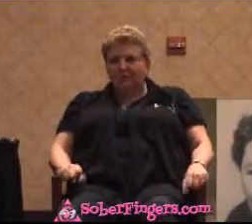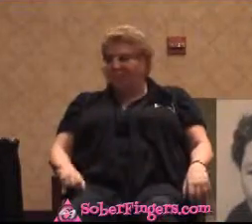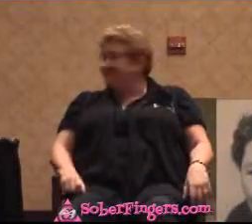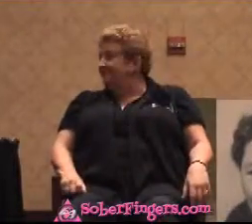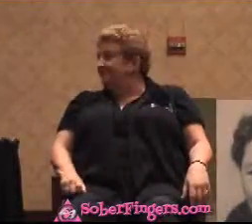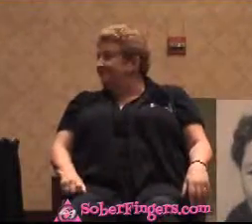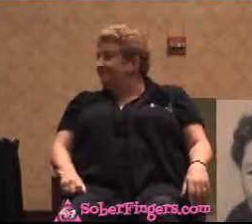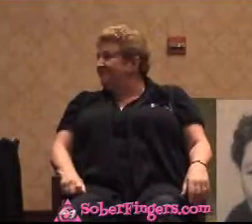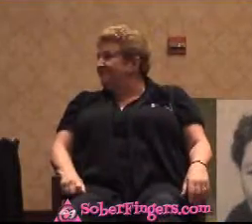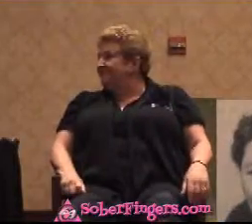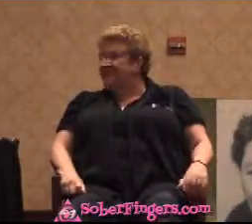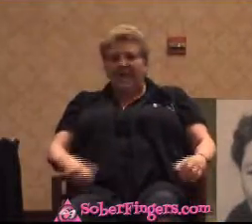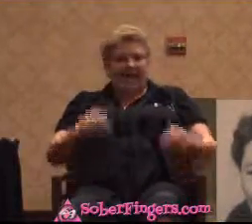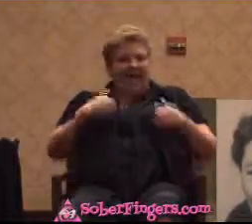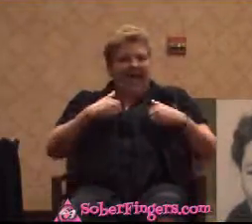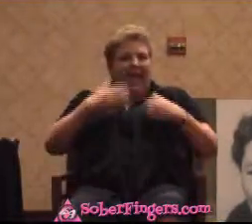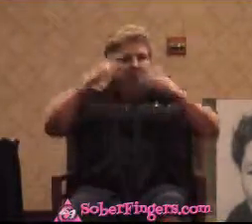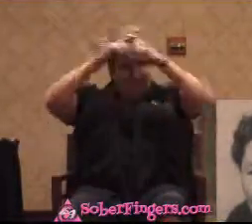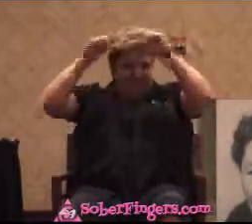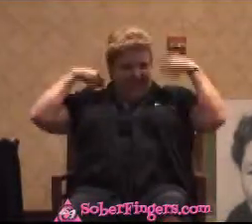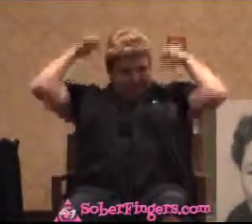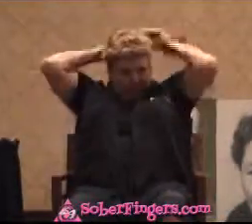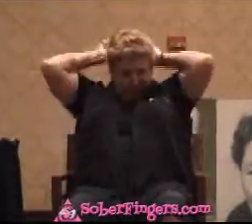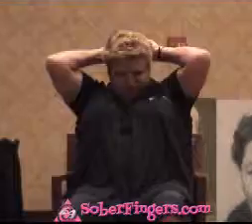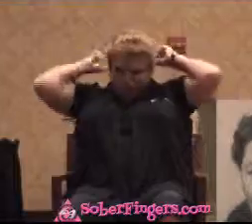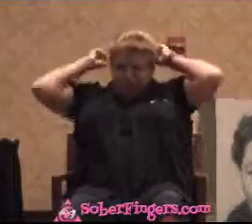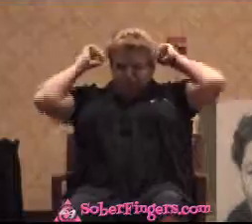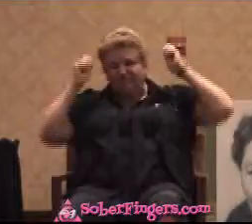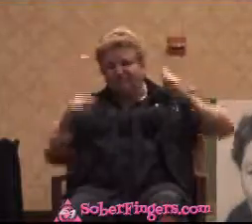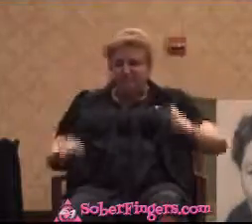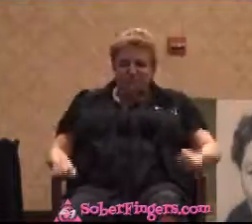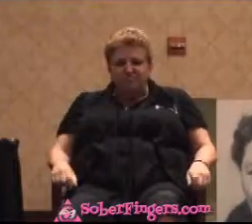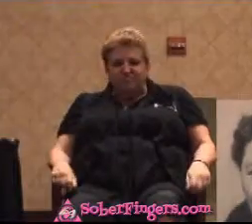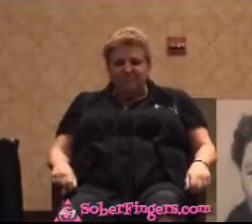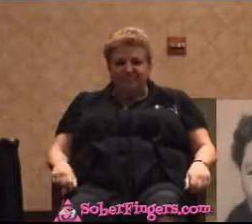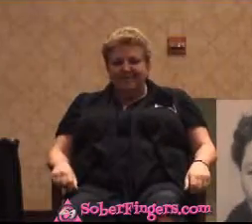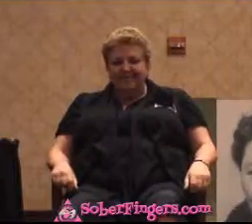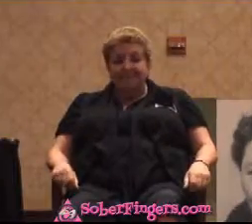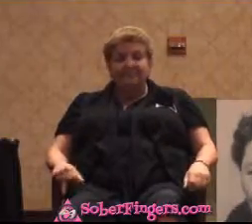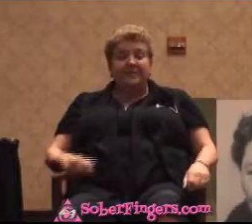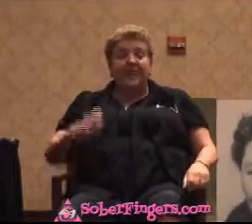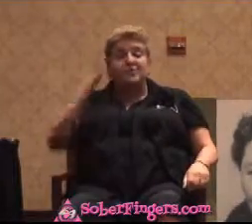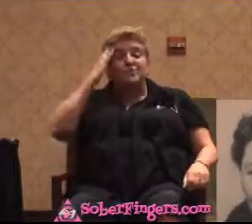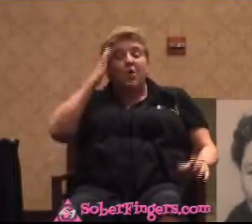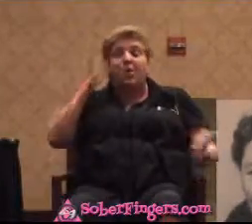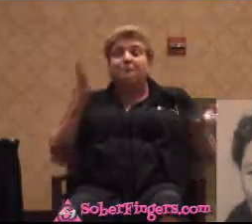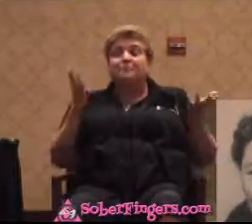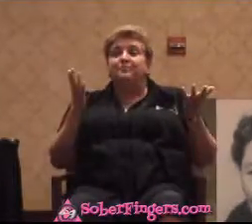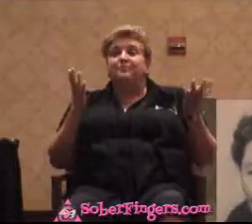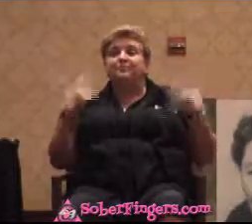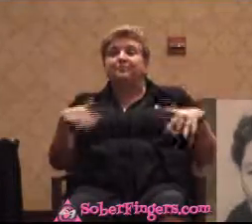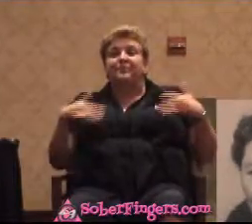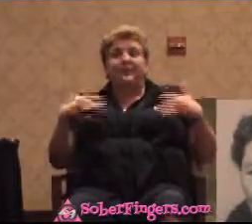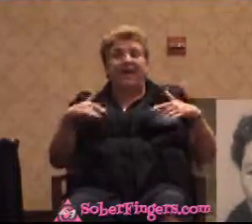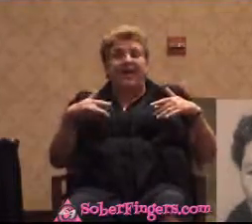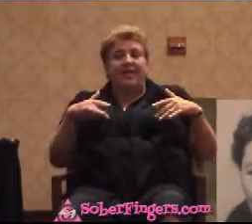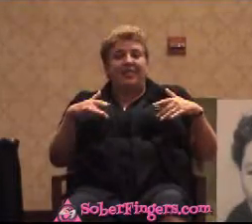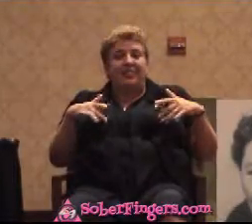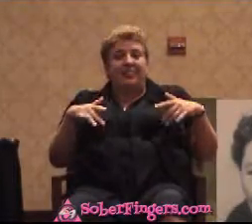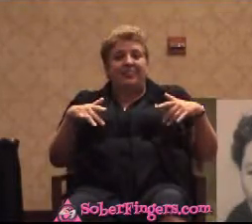I had my bandana tied around my head. And you know that the whole craft of